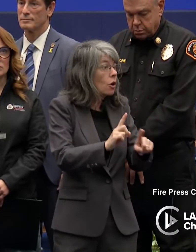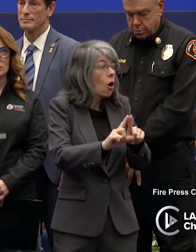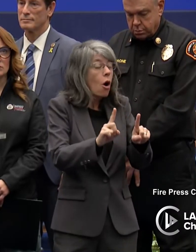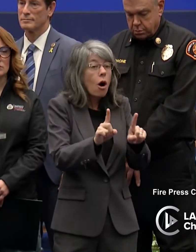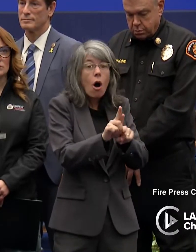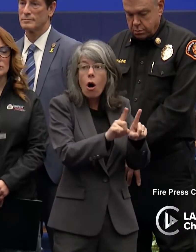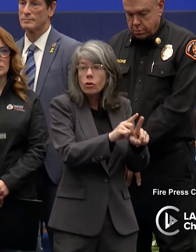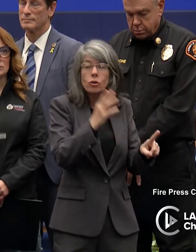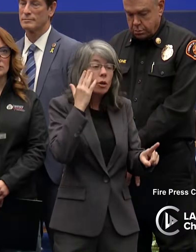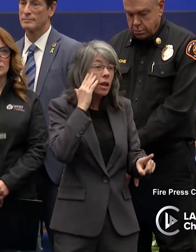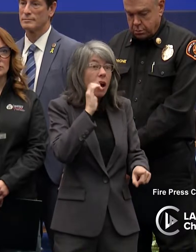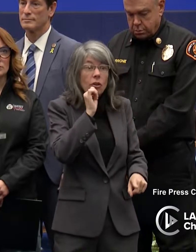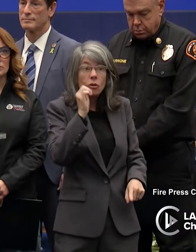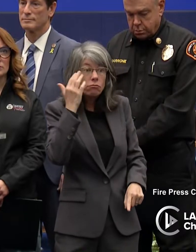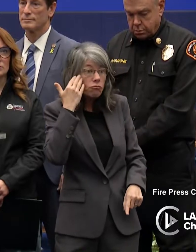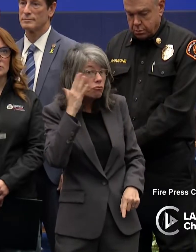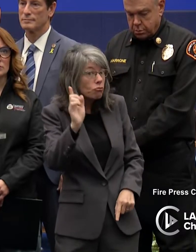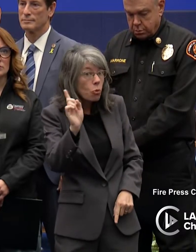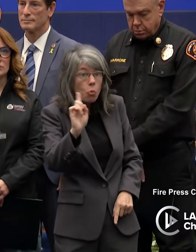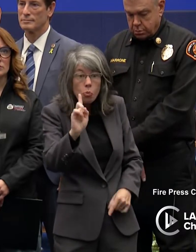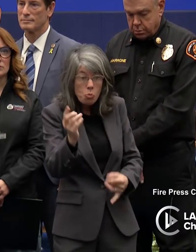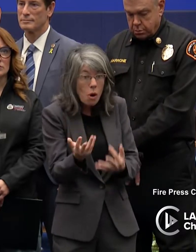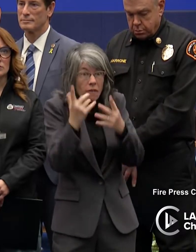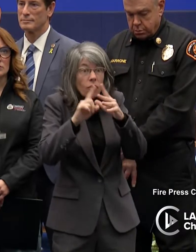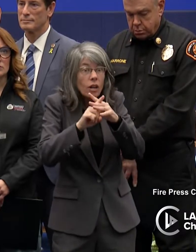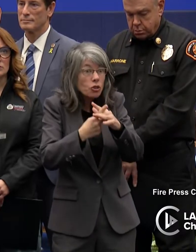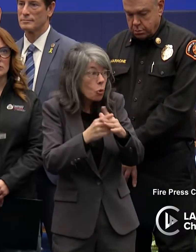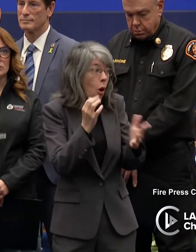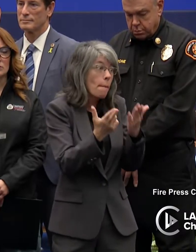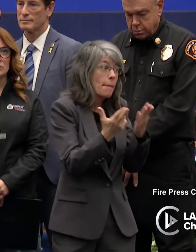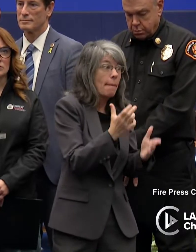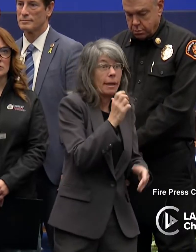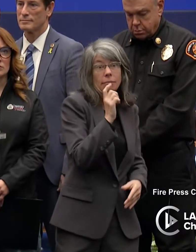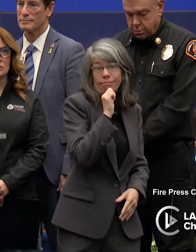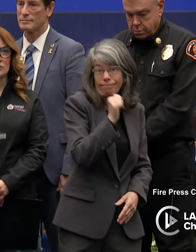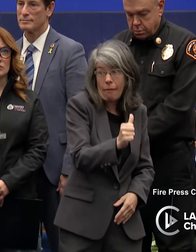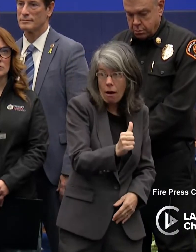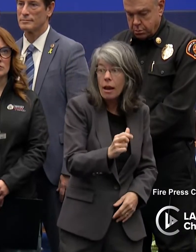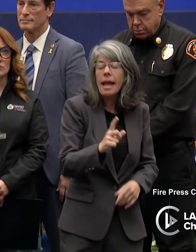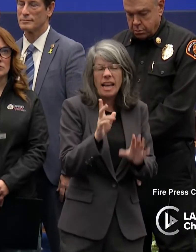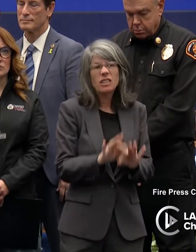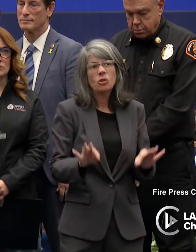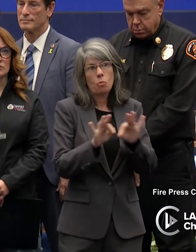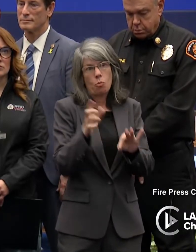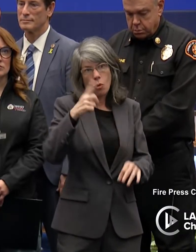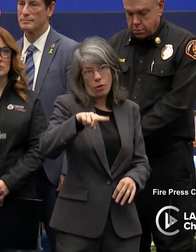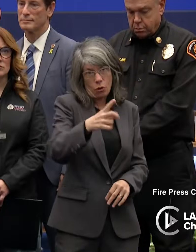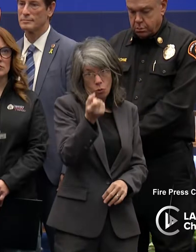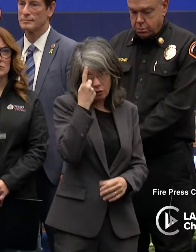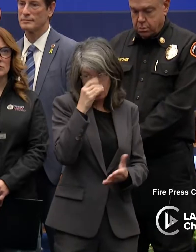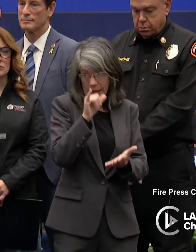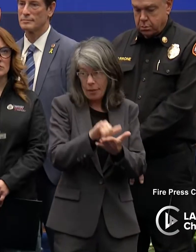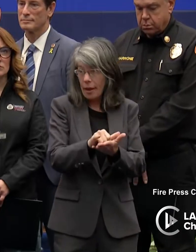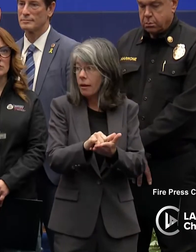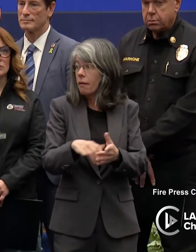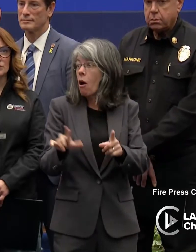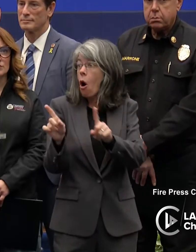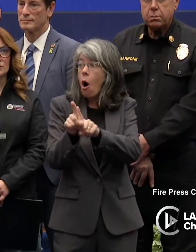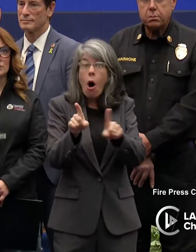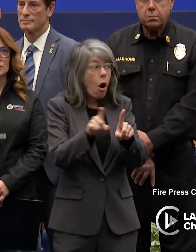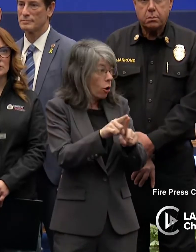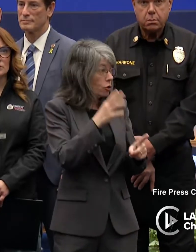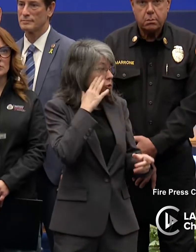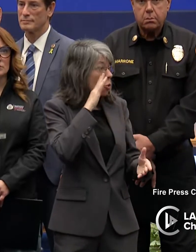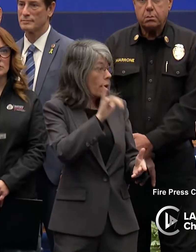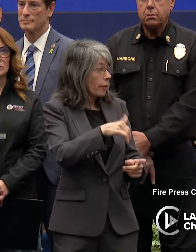knowing where a fire might start and might not start. I think that's very, very important that everybody understands that. Also, knowing